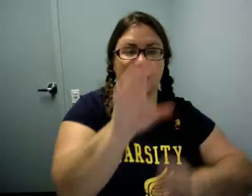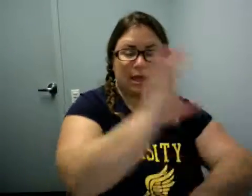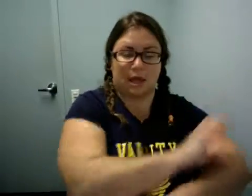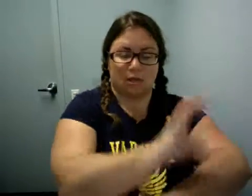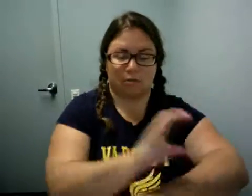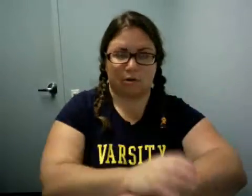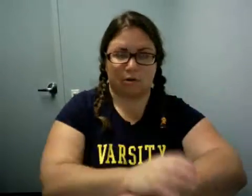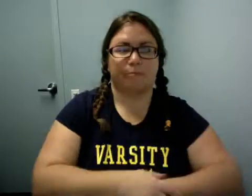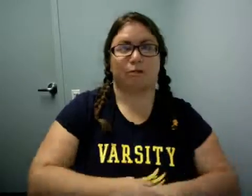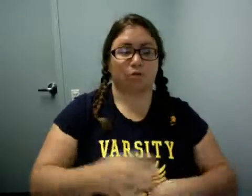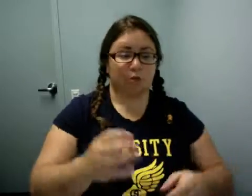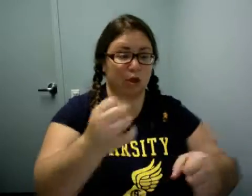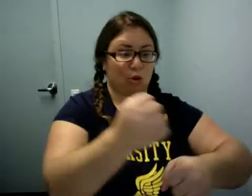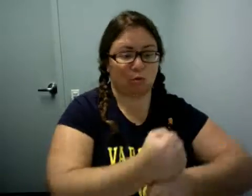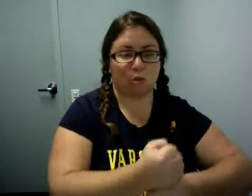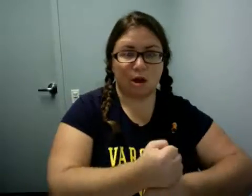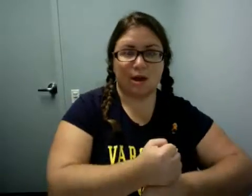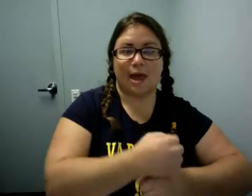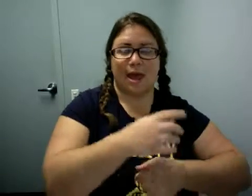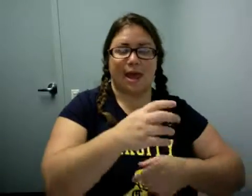in Toronto called the Silver Stick Championships.